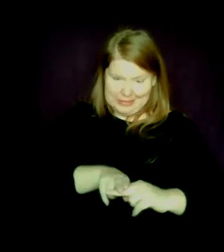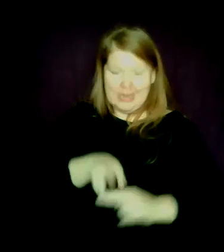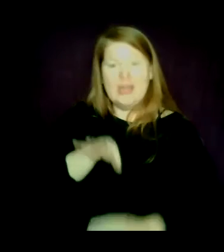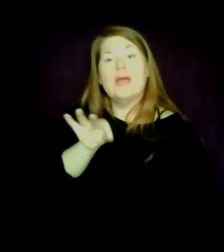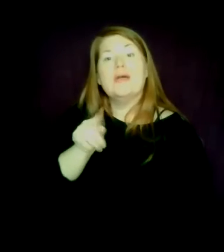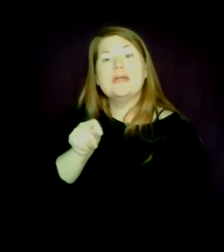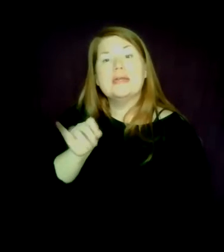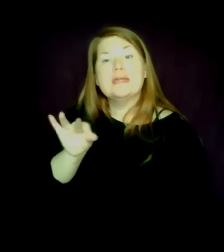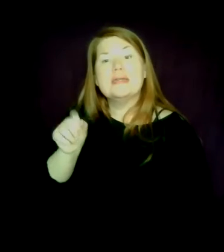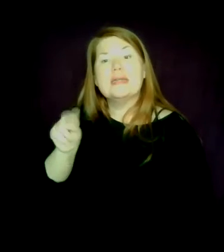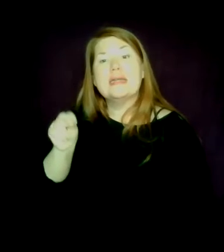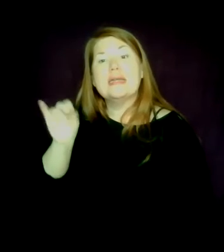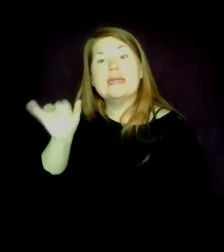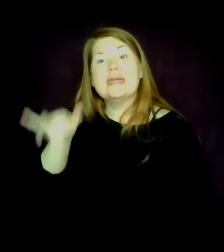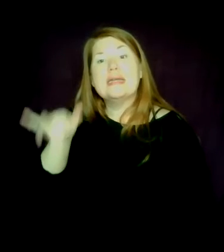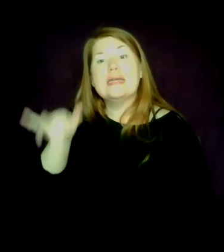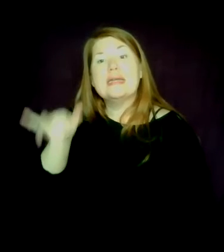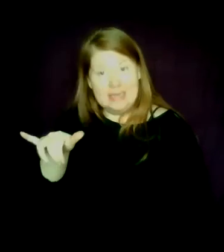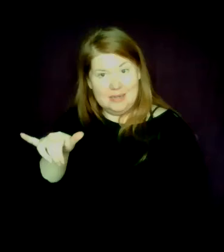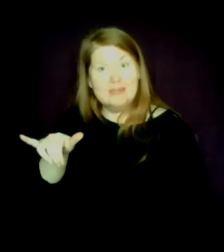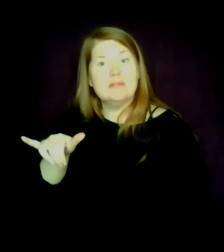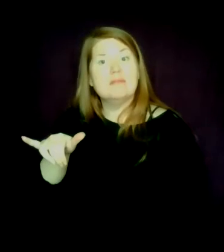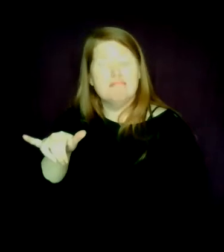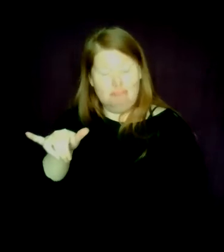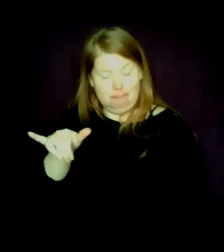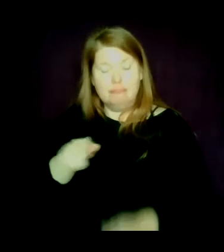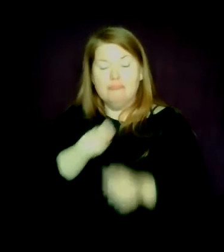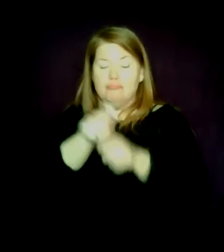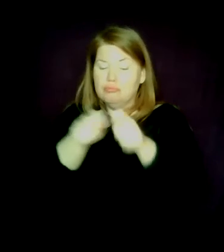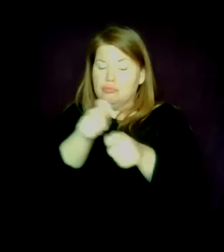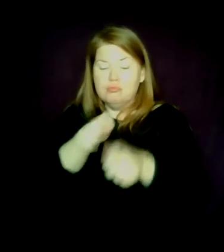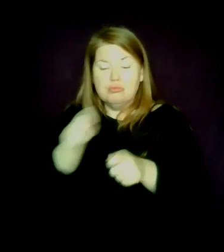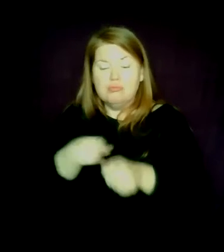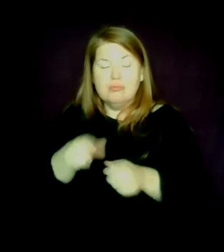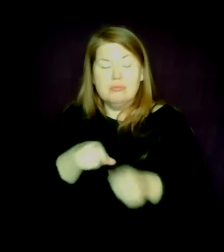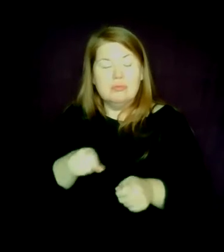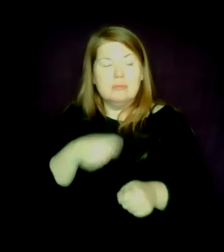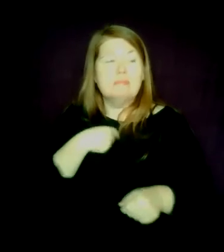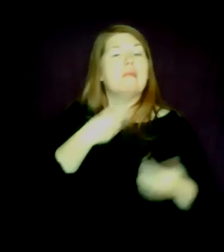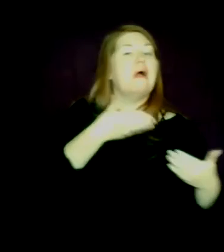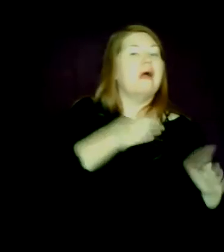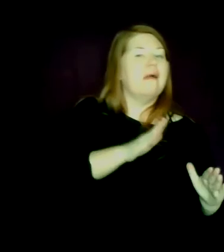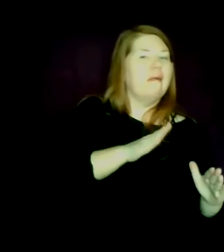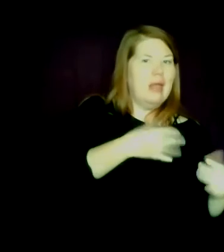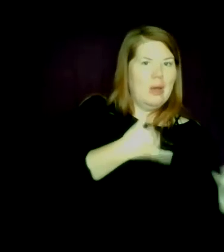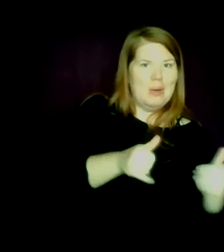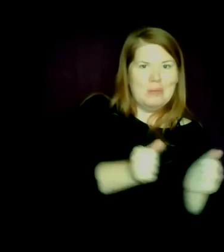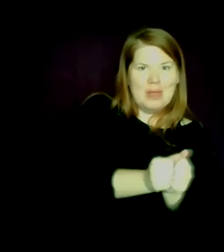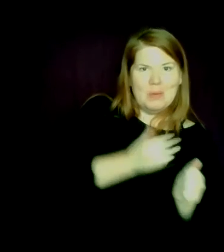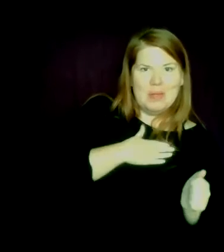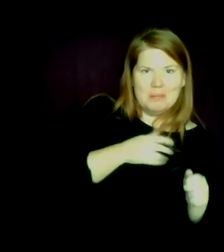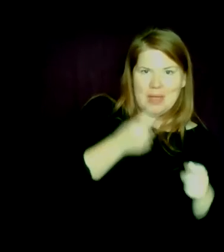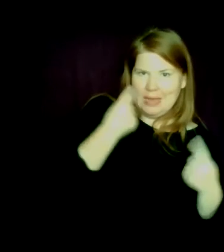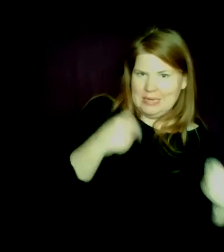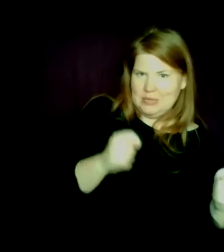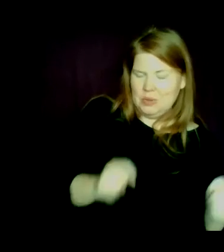and let her play with Stacy and Tiffany. That's really nice of her to let her play with her dolls. We eat some more of Mrs.